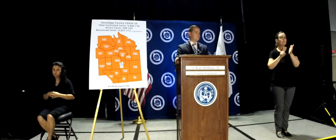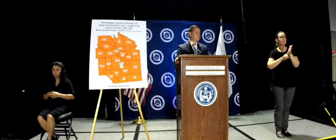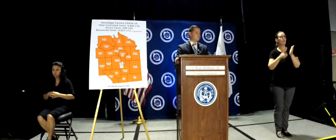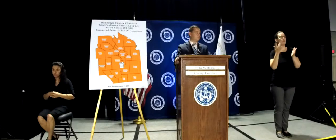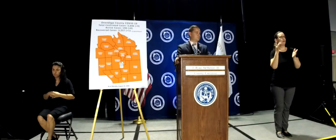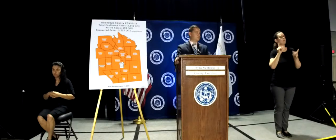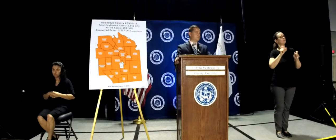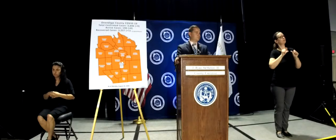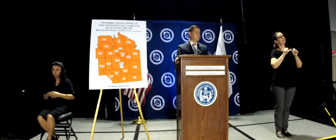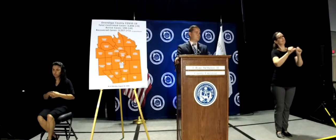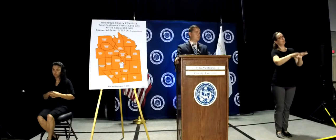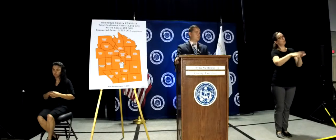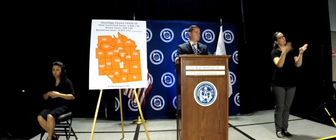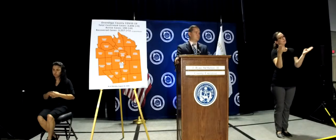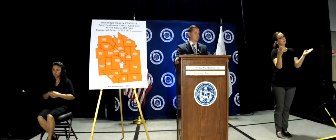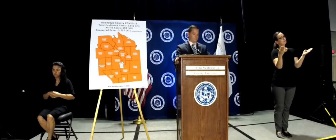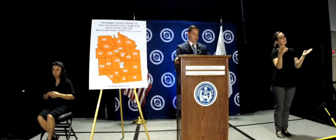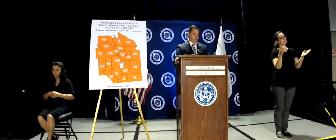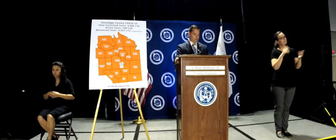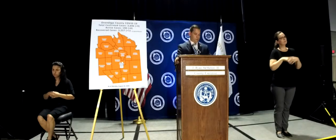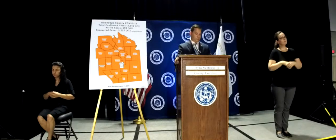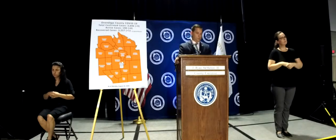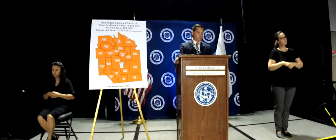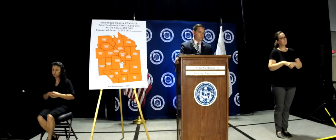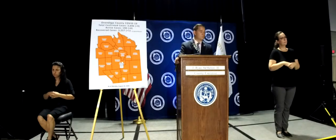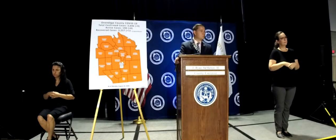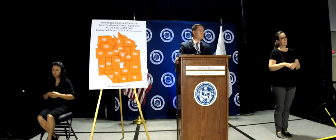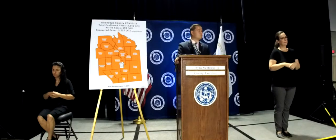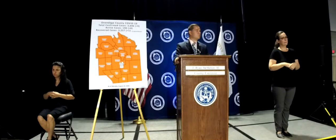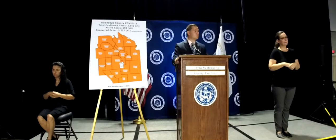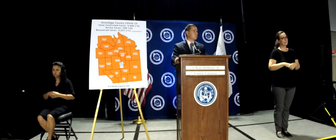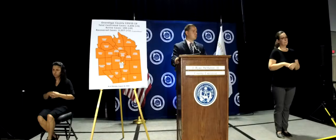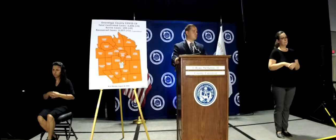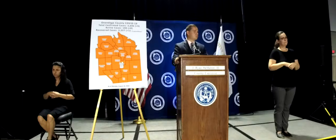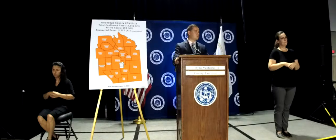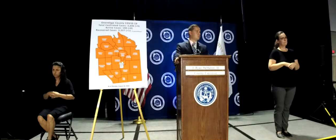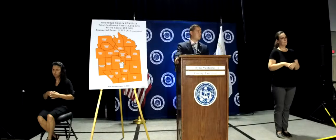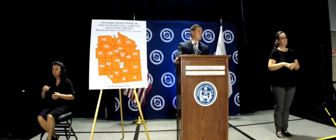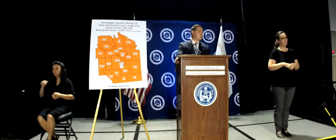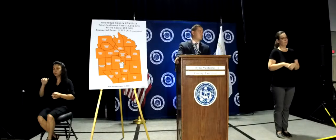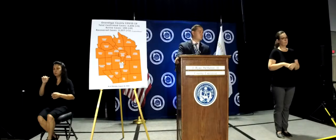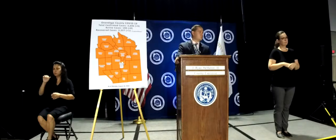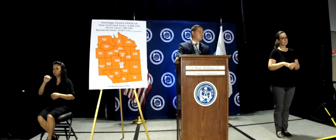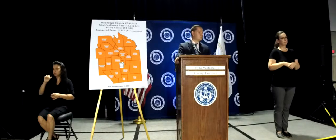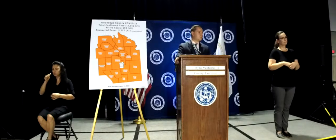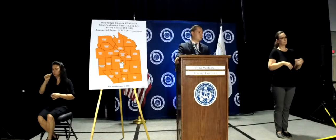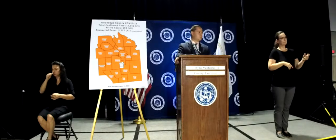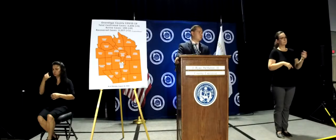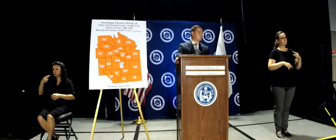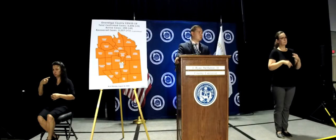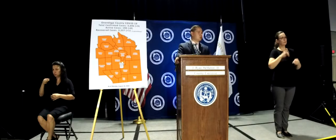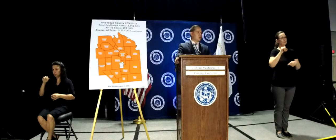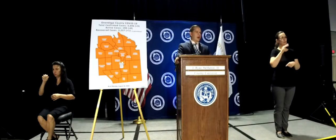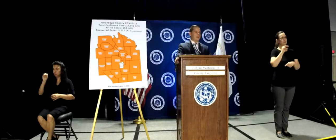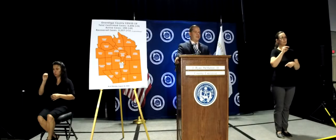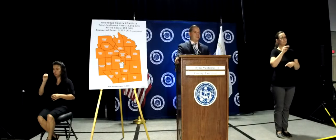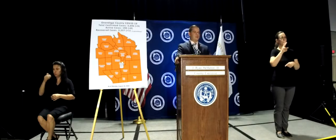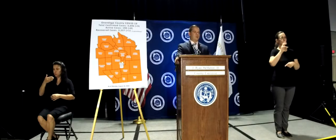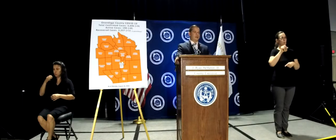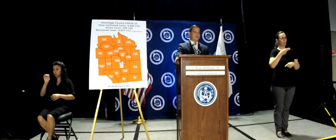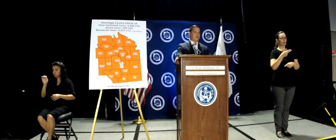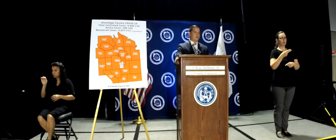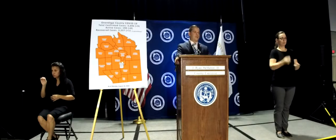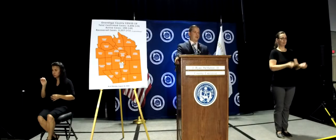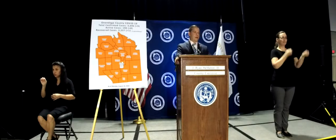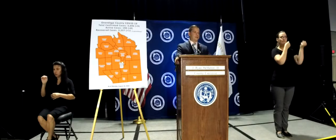Ryan, Jim Walsh has come out and endorsed Joe Biden for president. Are you endorsing anyone? I haven't